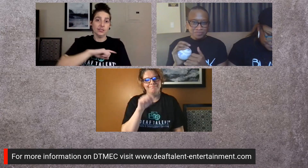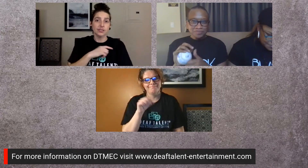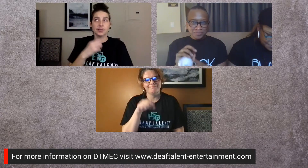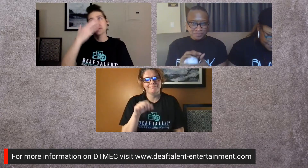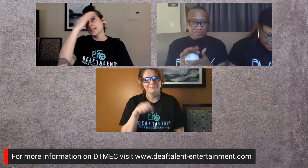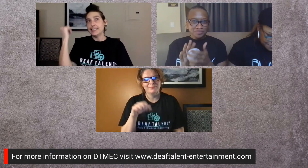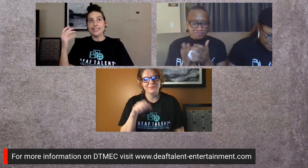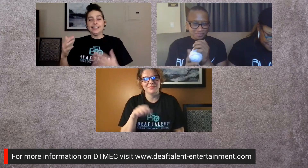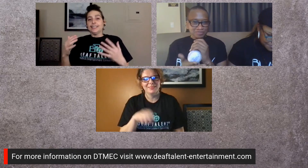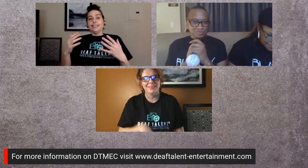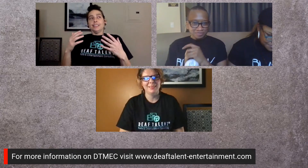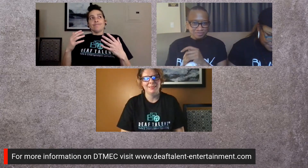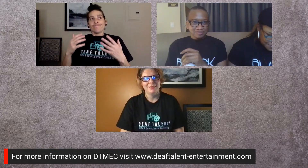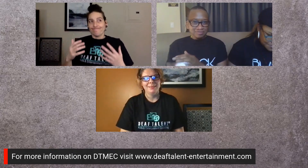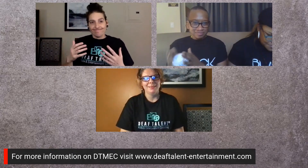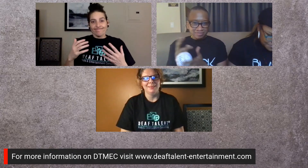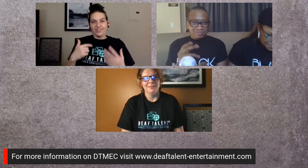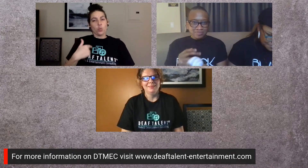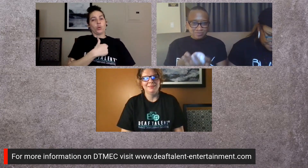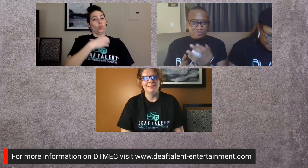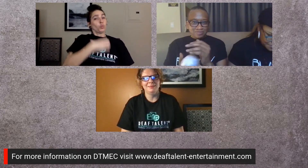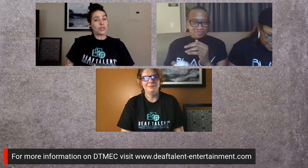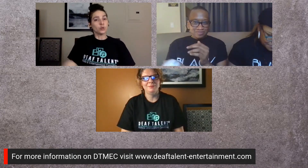Thank you for supporting us.